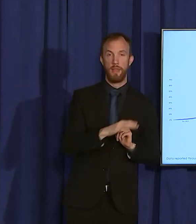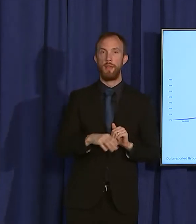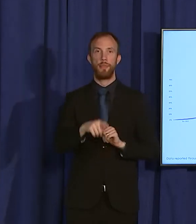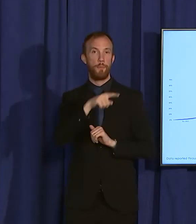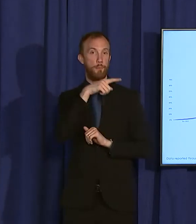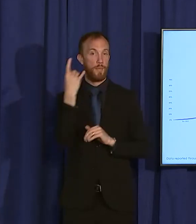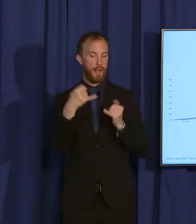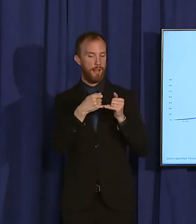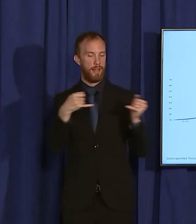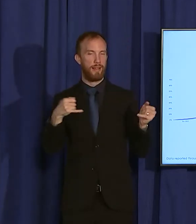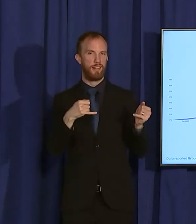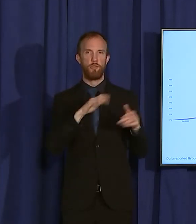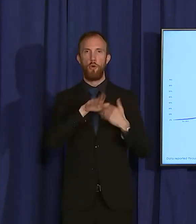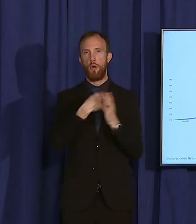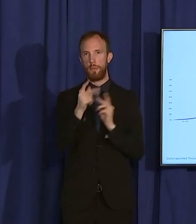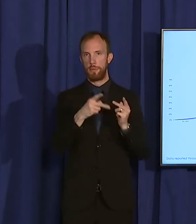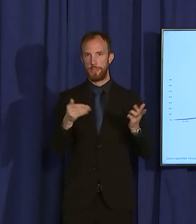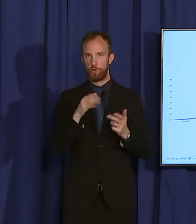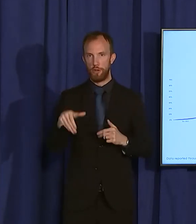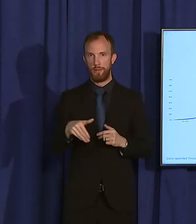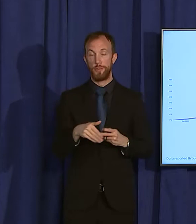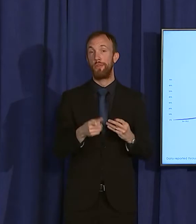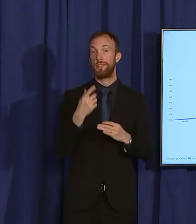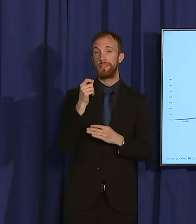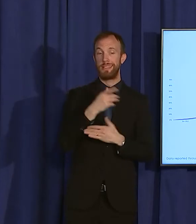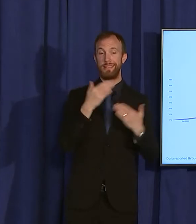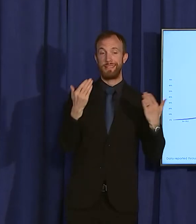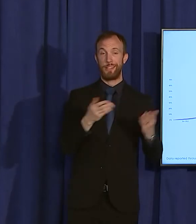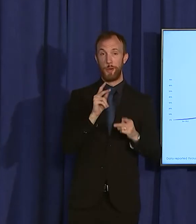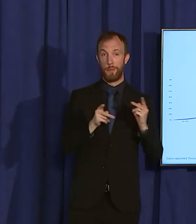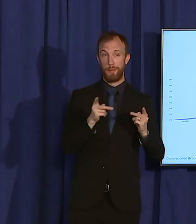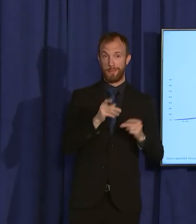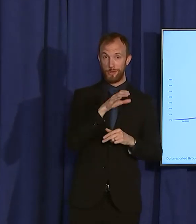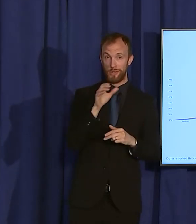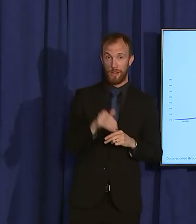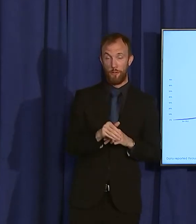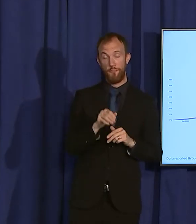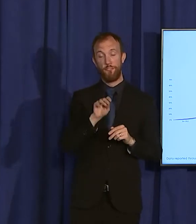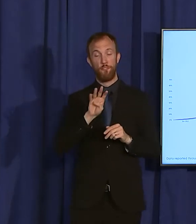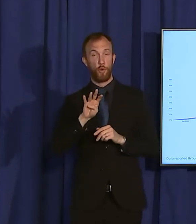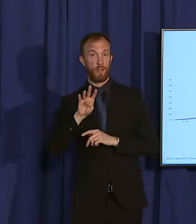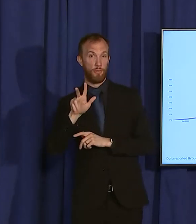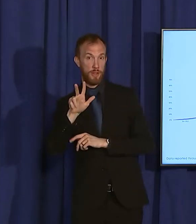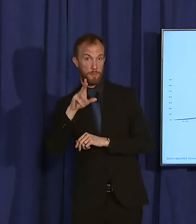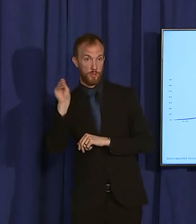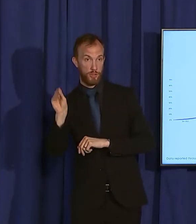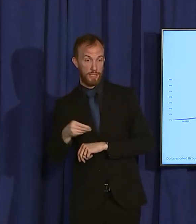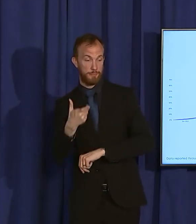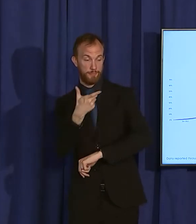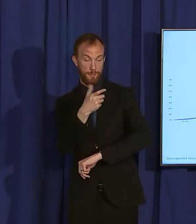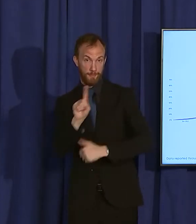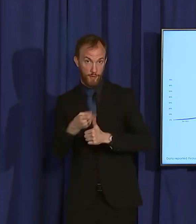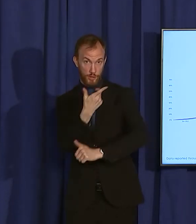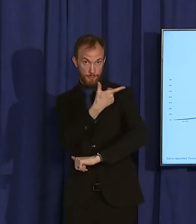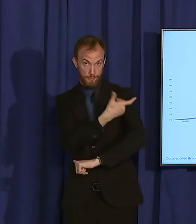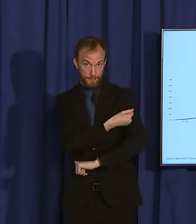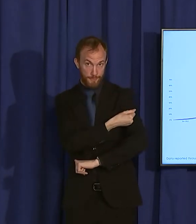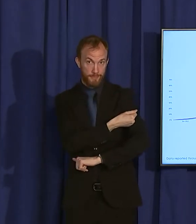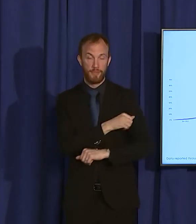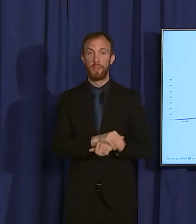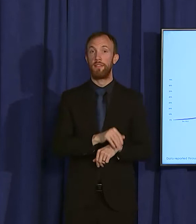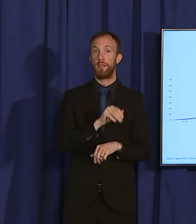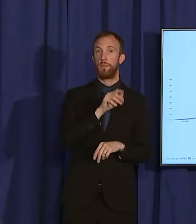at this point, 43% of all Chicagoans have gotten a first dose of vaccine, 54% of Chicagoans who are